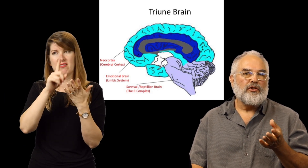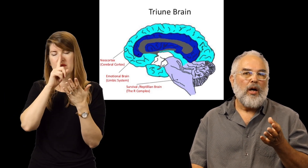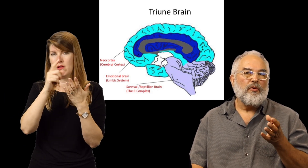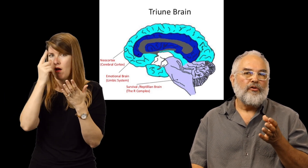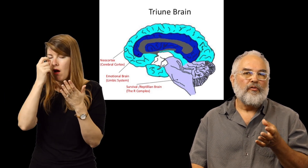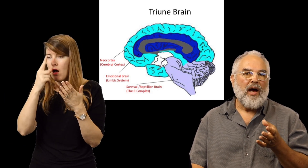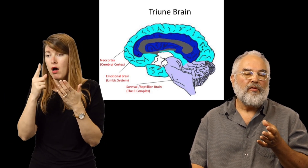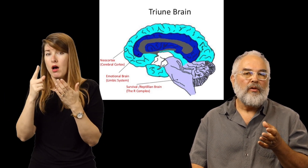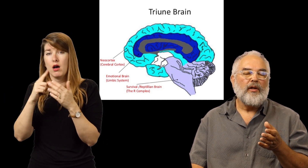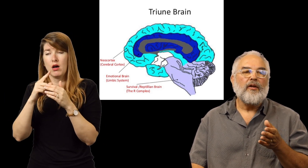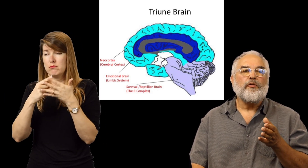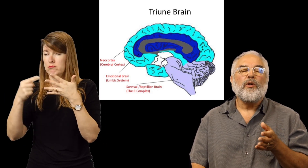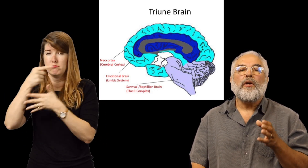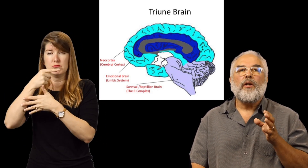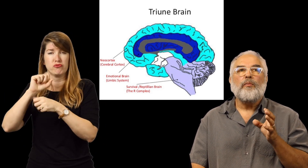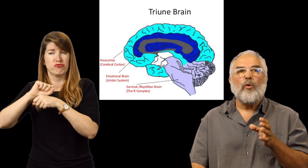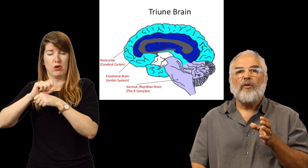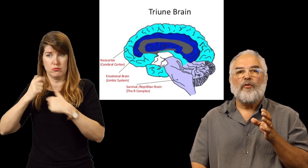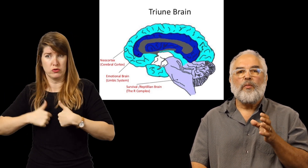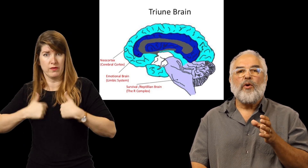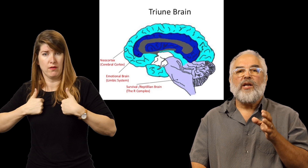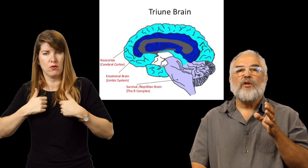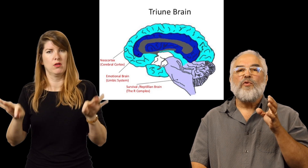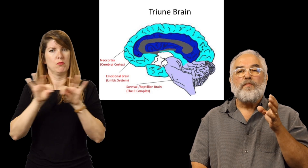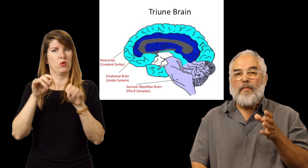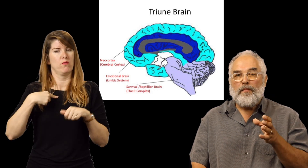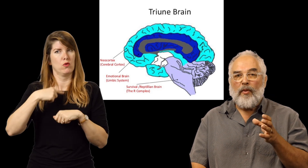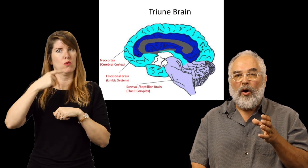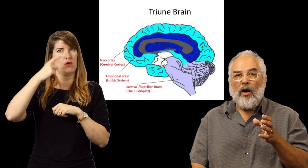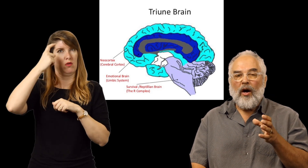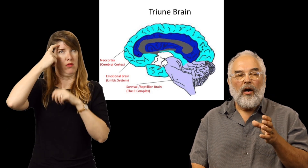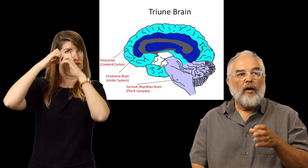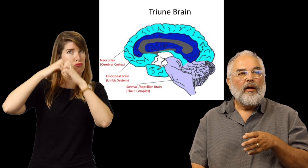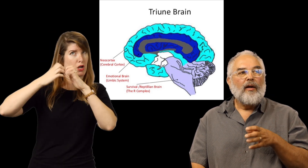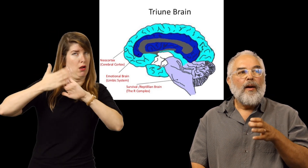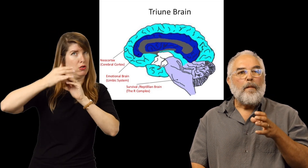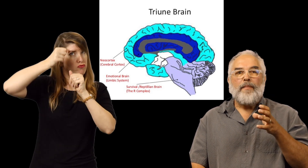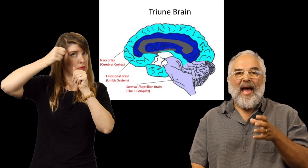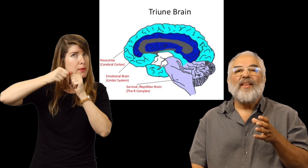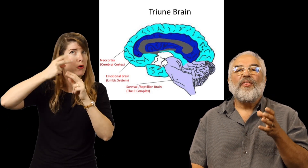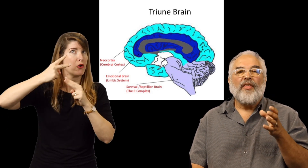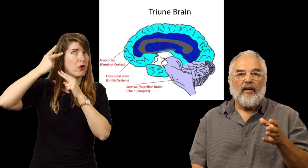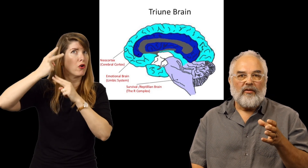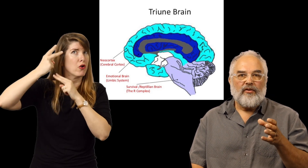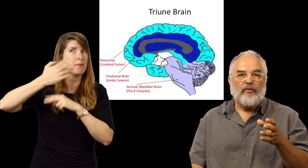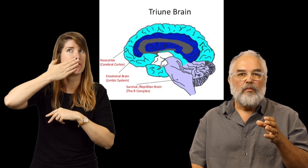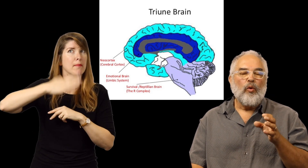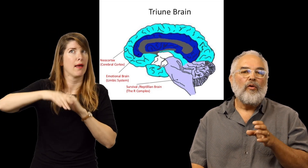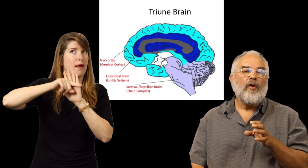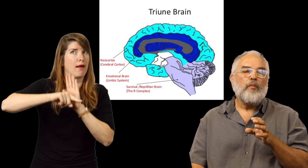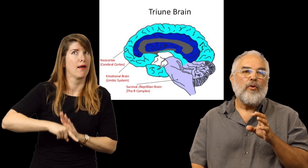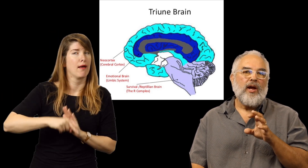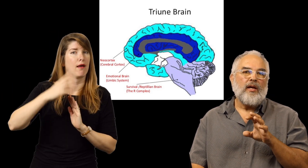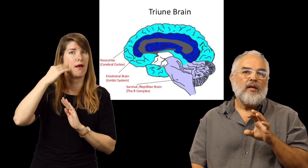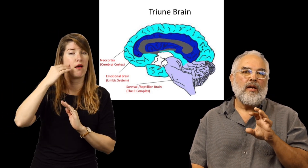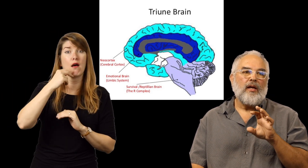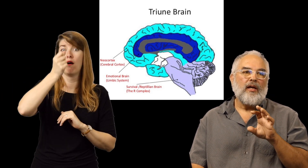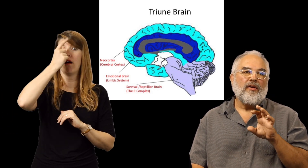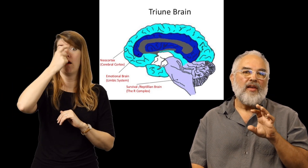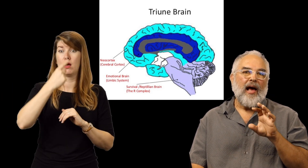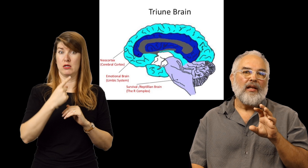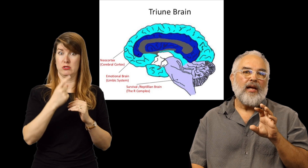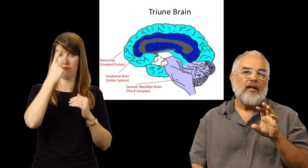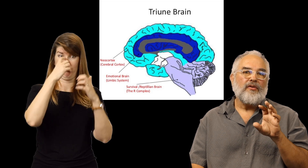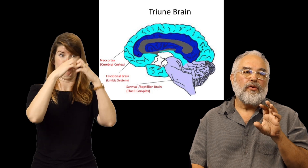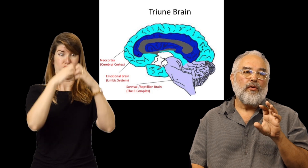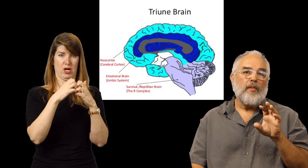number one job is survival. And it's really important for the brain to remember bad things. More of our brain